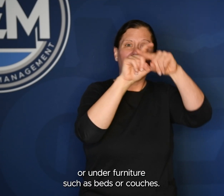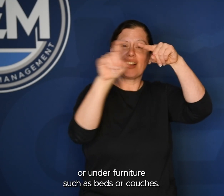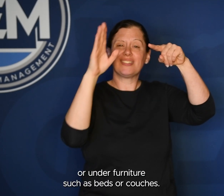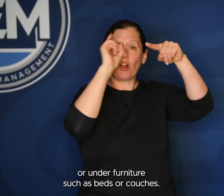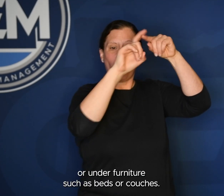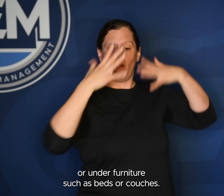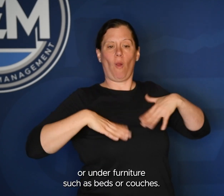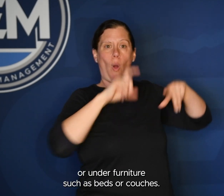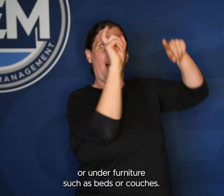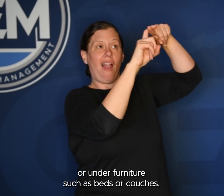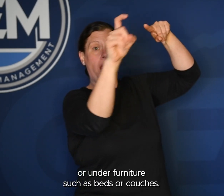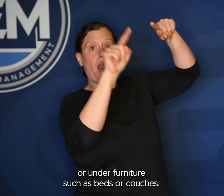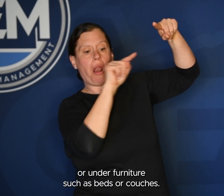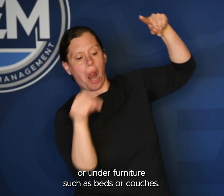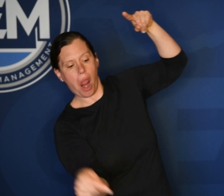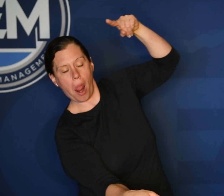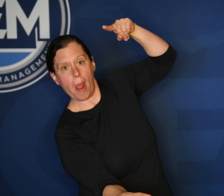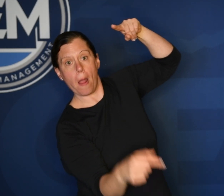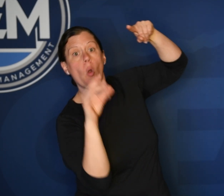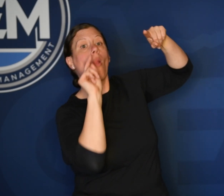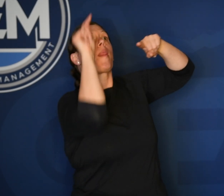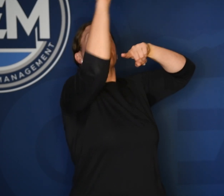as beds or couches.